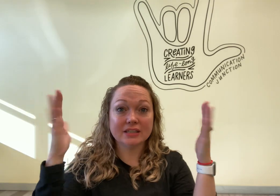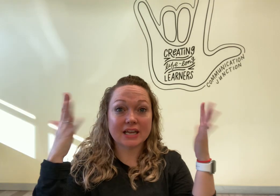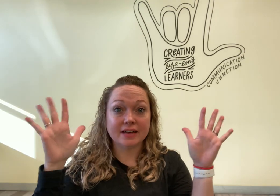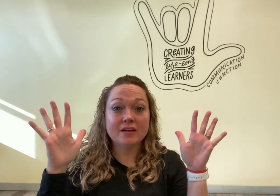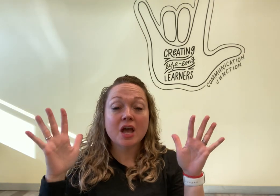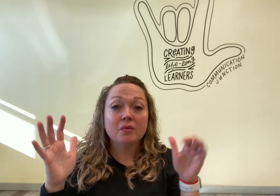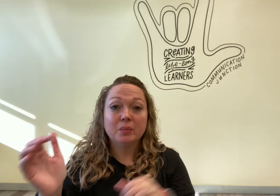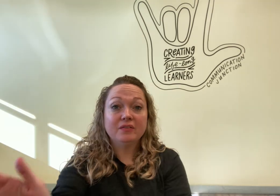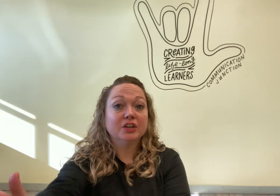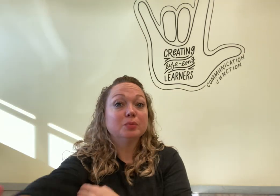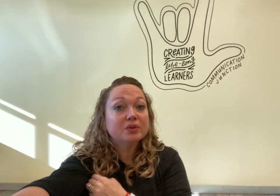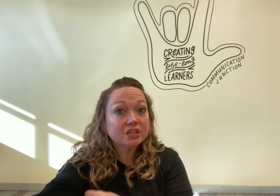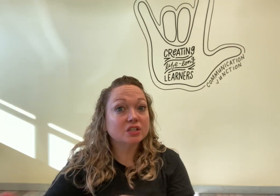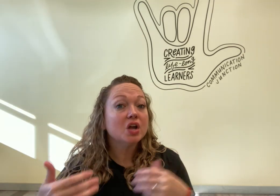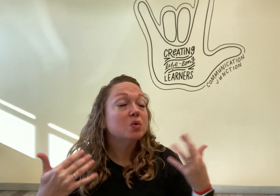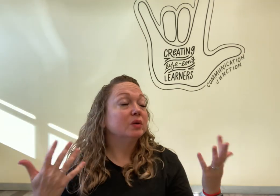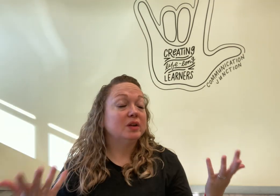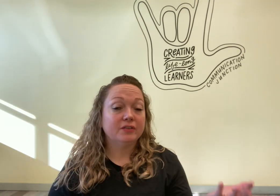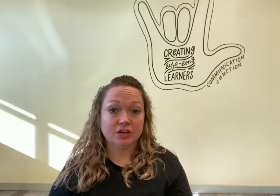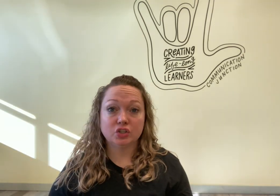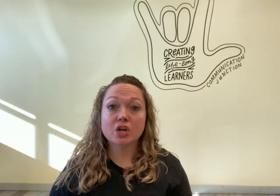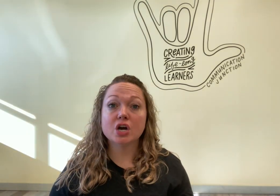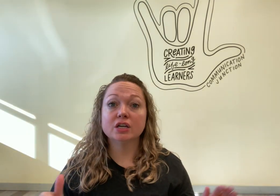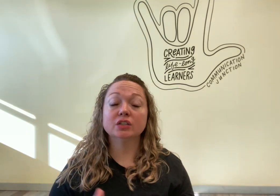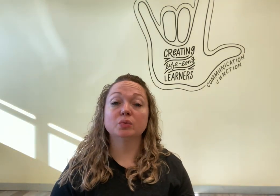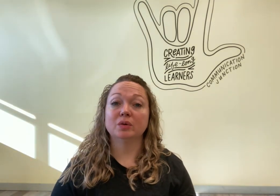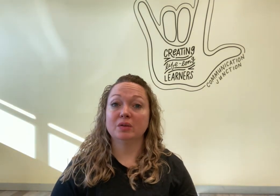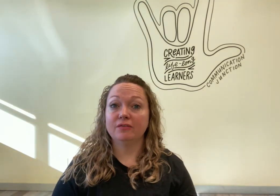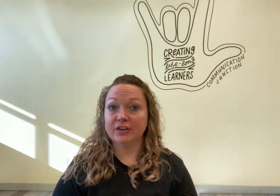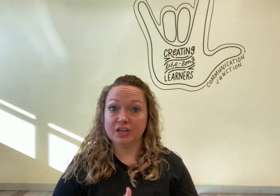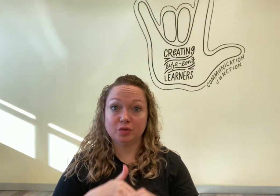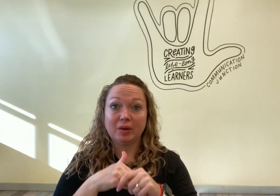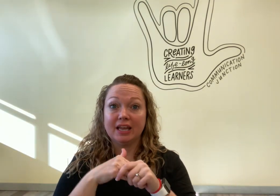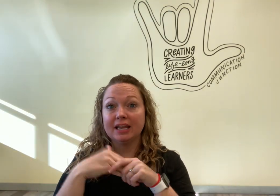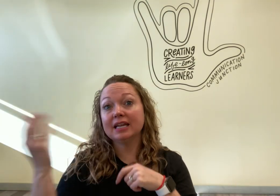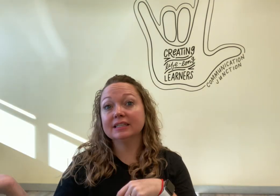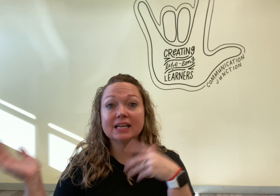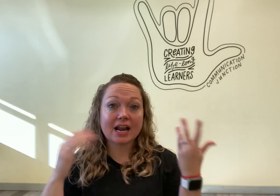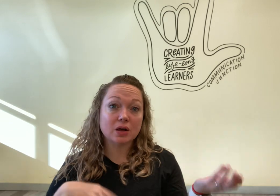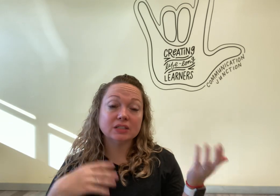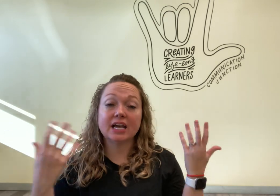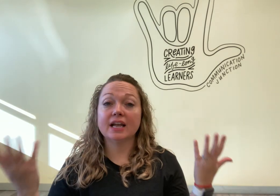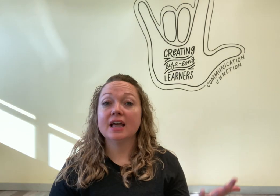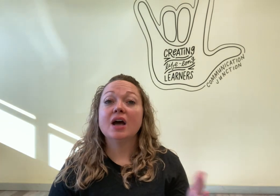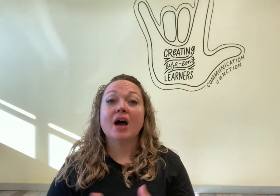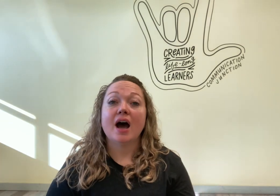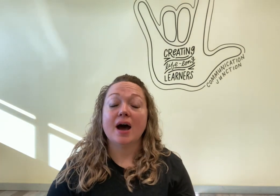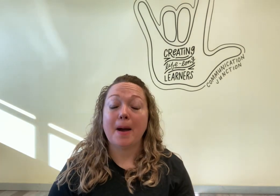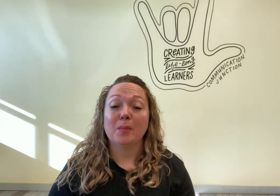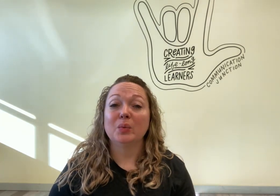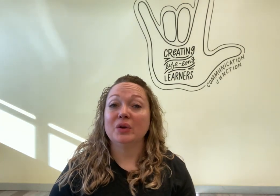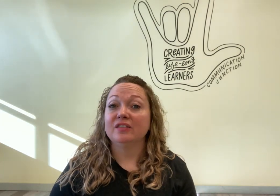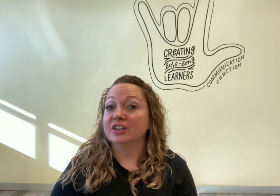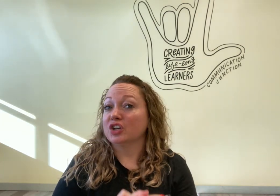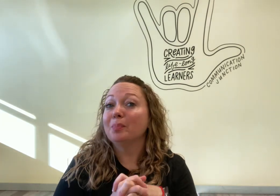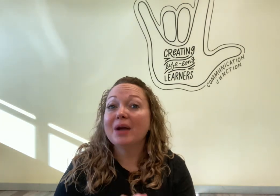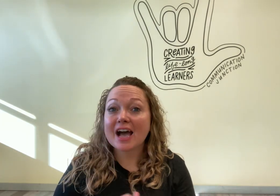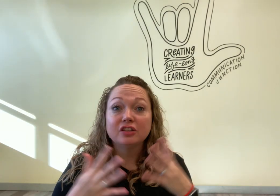done when we finish books, when we finish songs, when we finish playing inside, outside, when we finish our bath, our